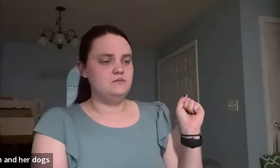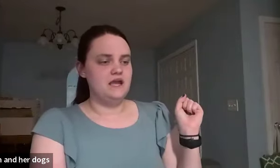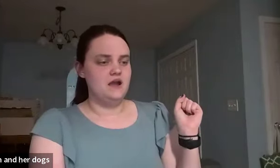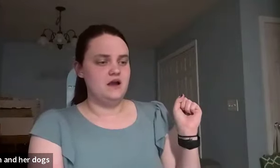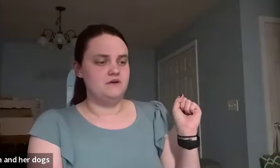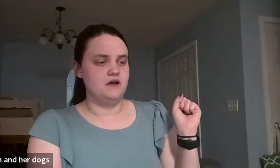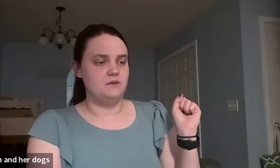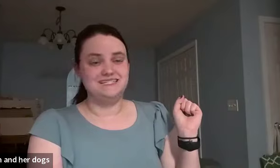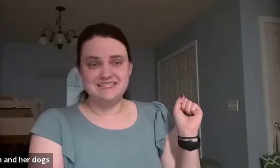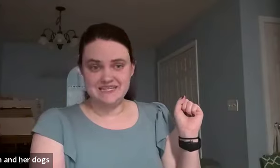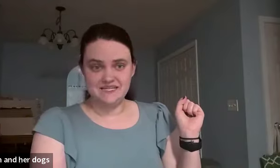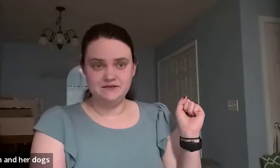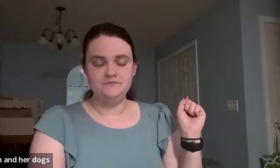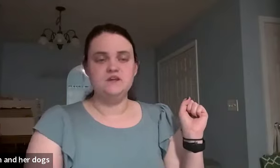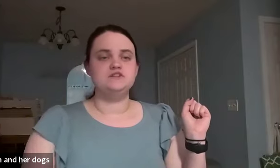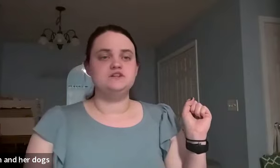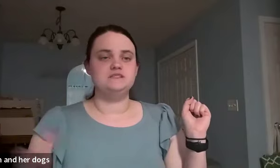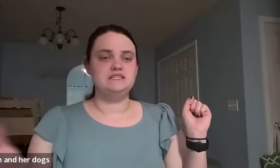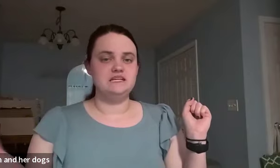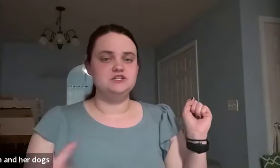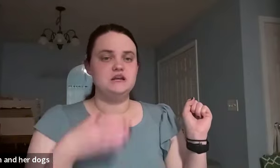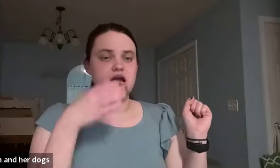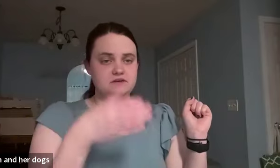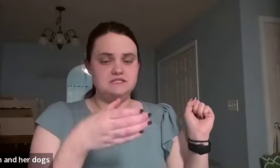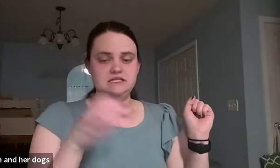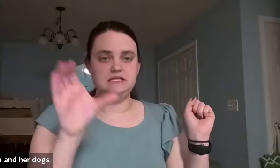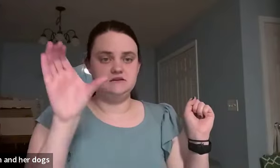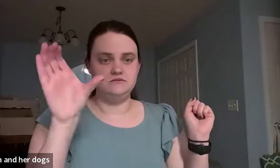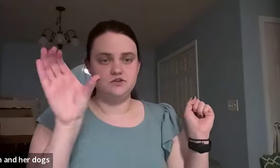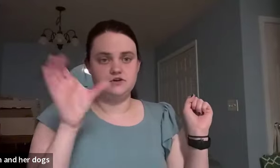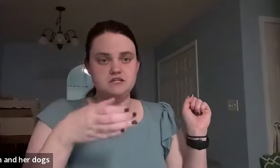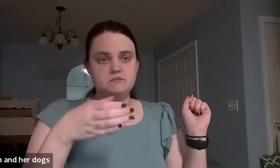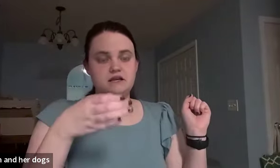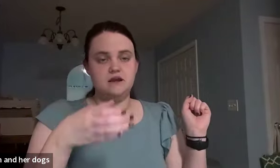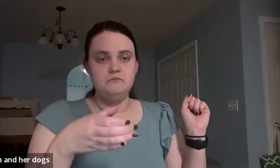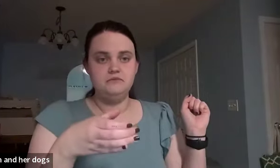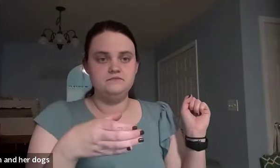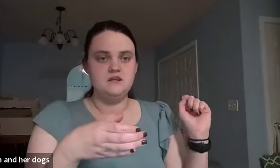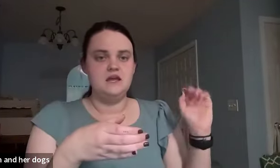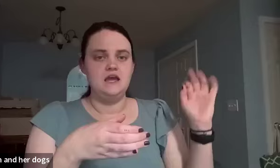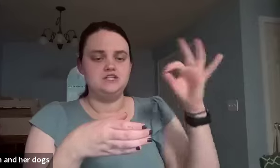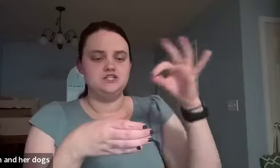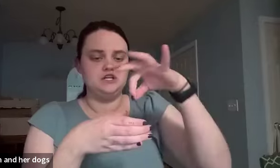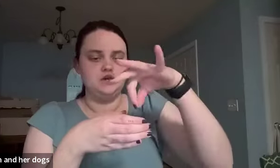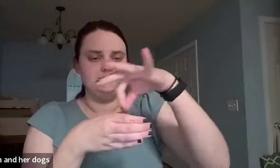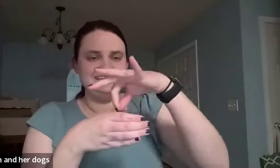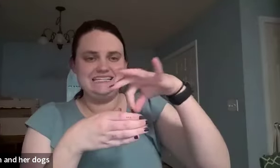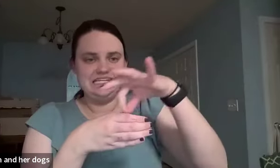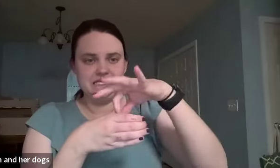Then we have tea. So teas, you're going to have a C for your non-dominant, like a cup, and you're going to go